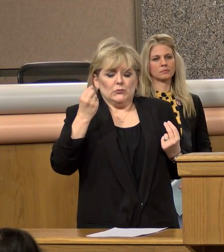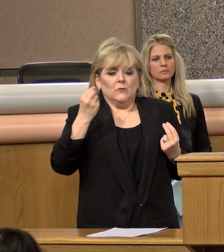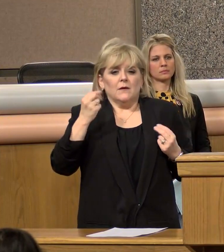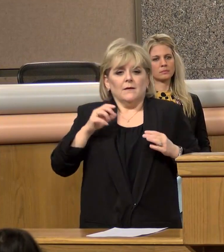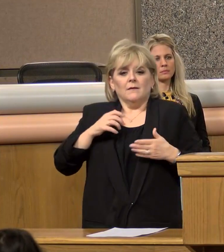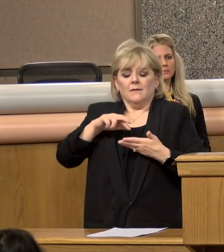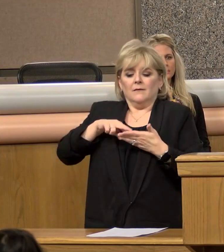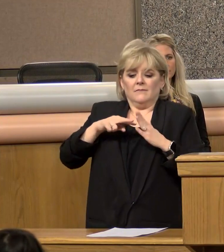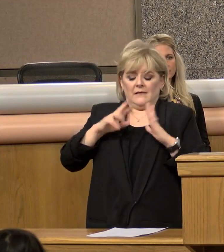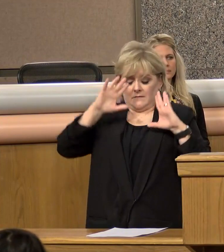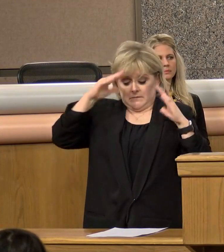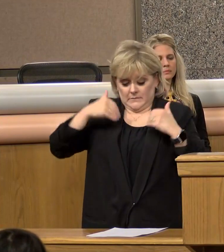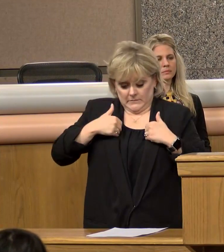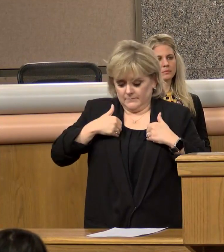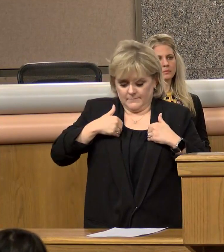else.